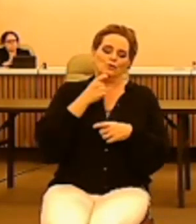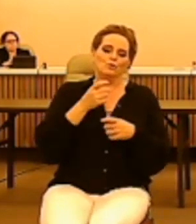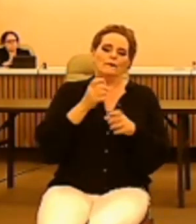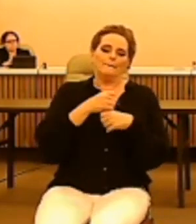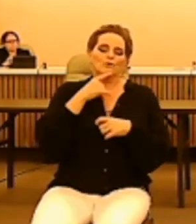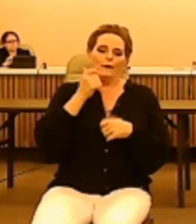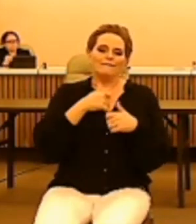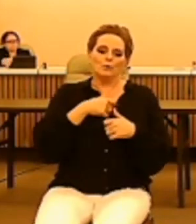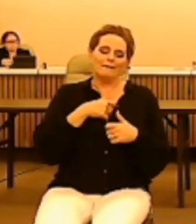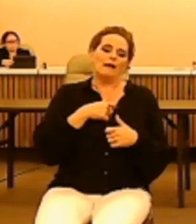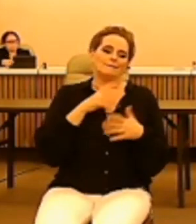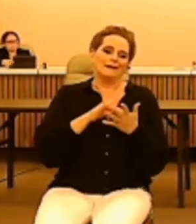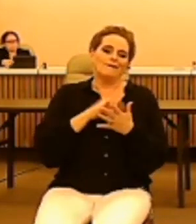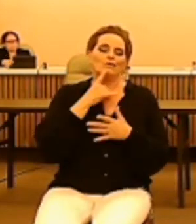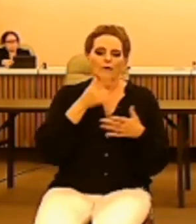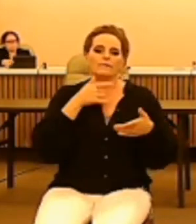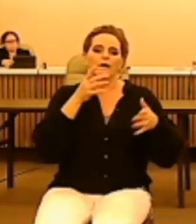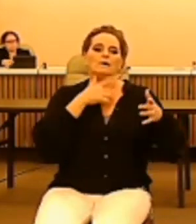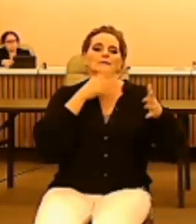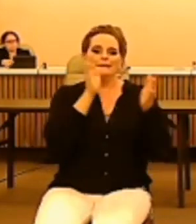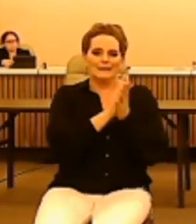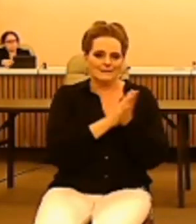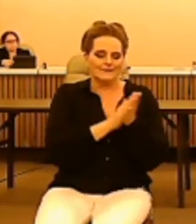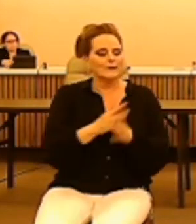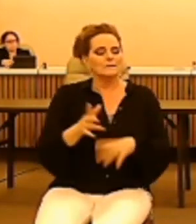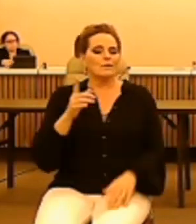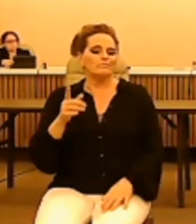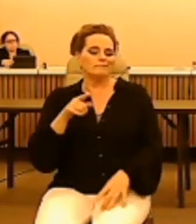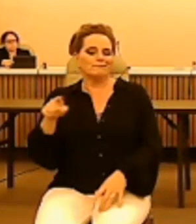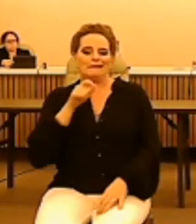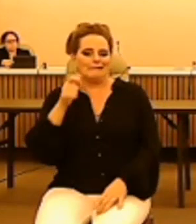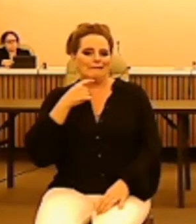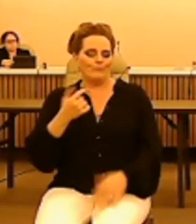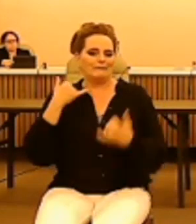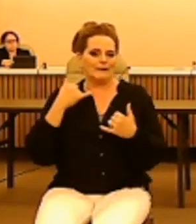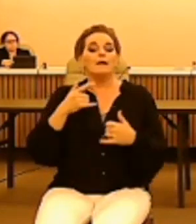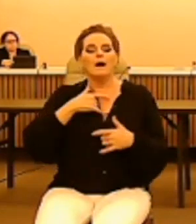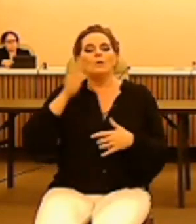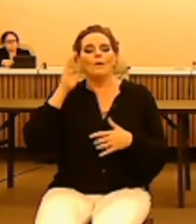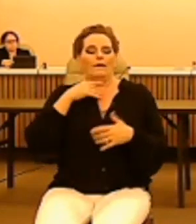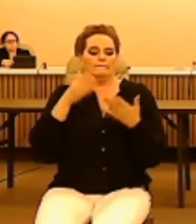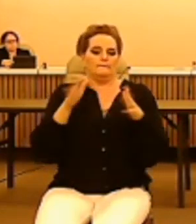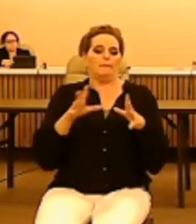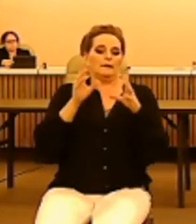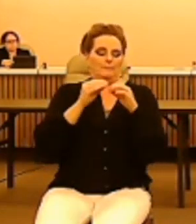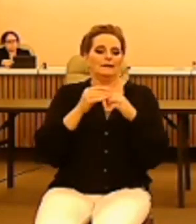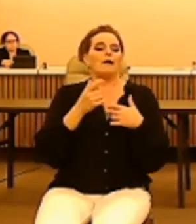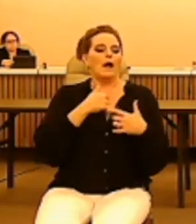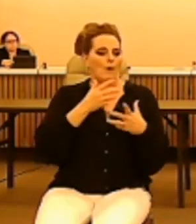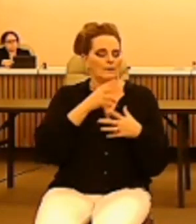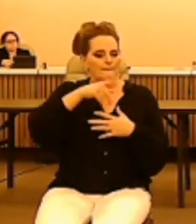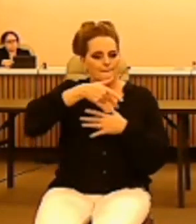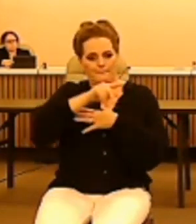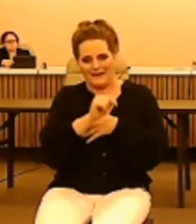So they were not able to get that answer back from me today, but we'll have the public hearing. I do want Pat to